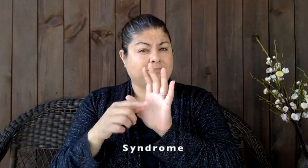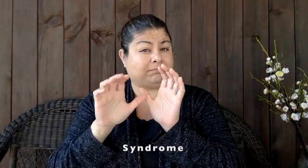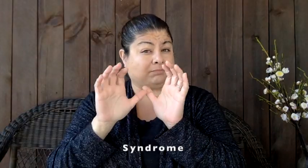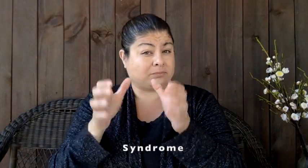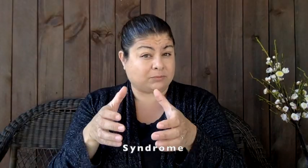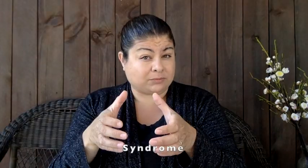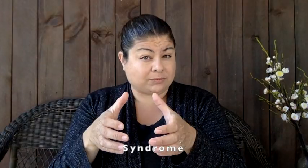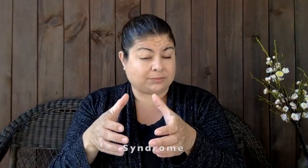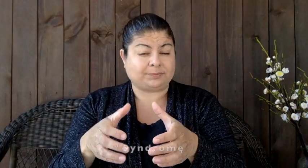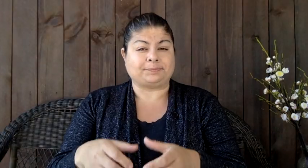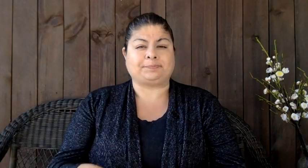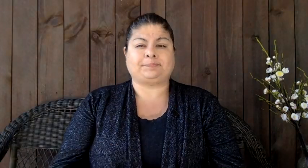Syndrome.